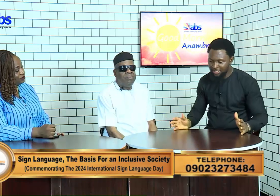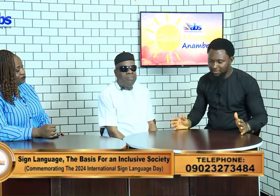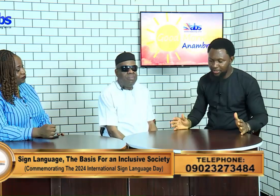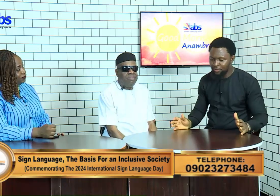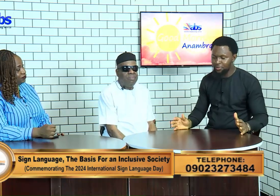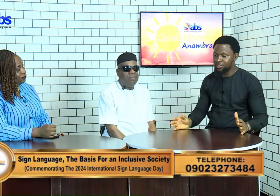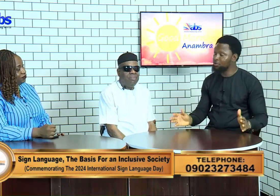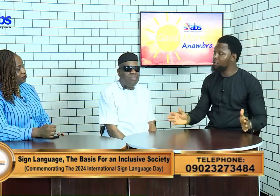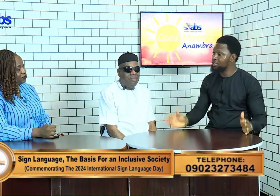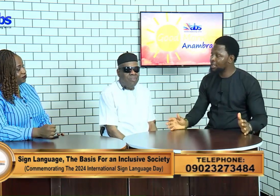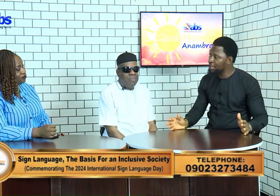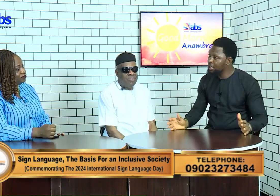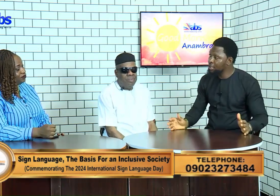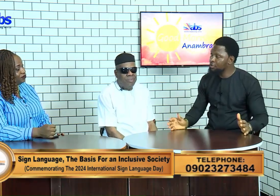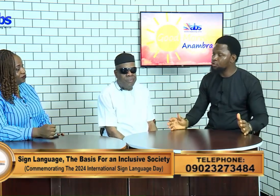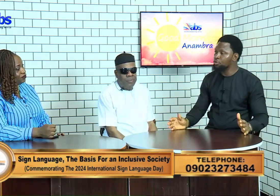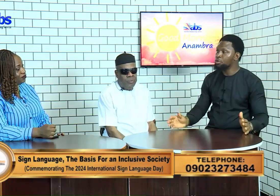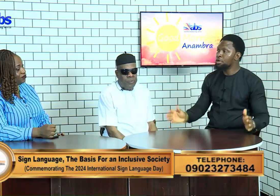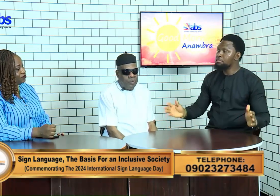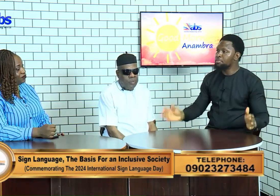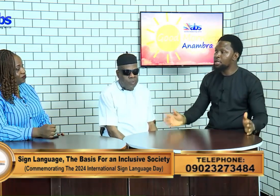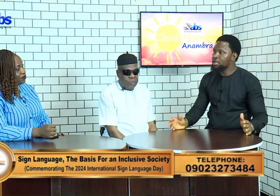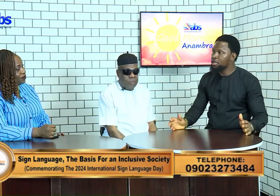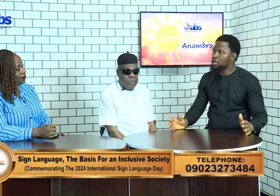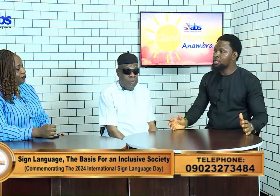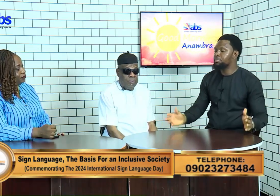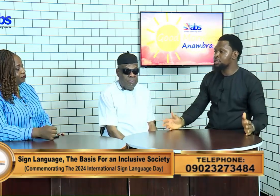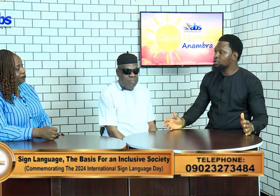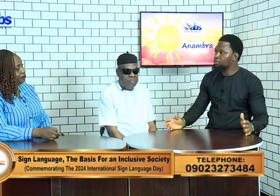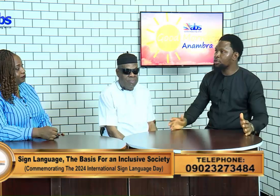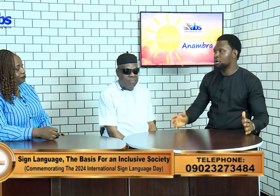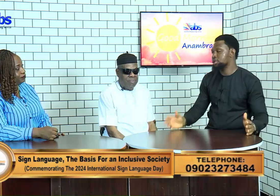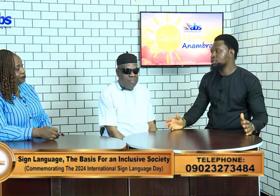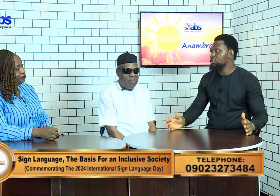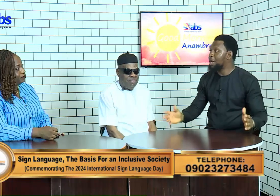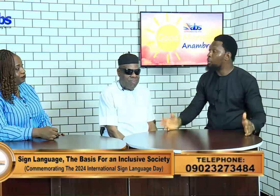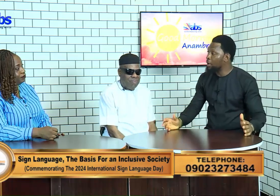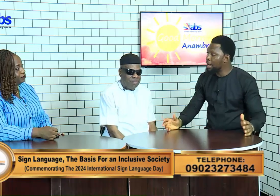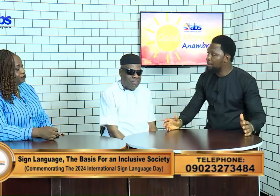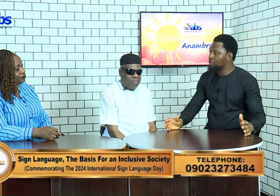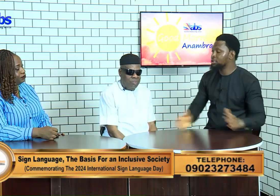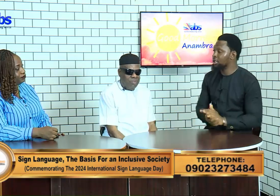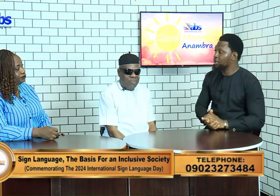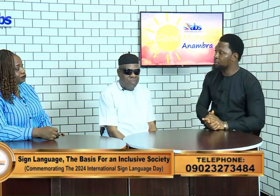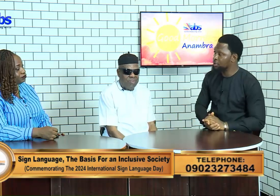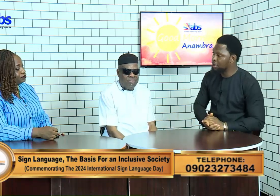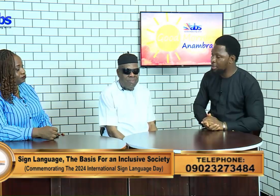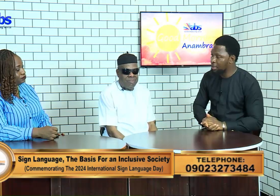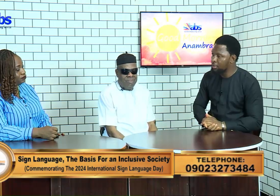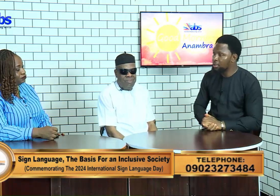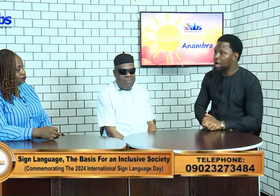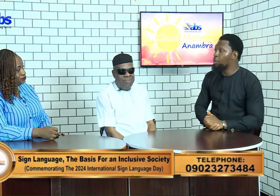State Disability Rights Commission is always there to make the person or make the organization aware about the sign language